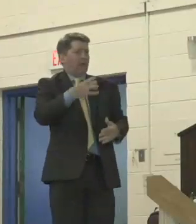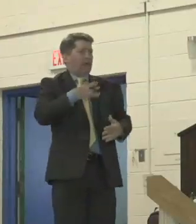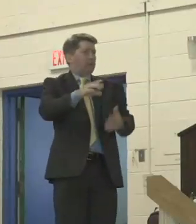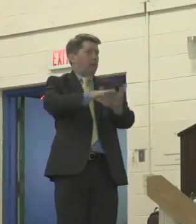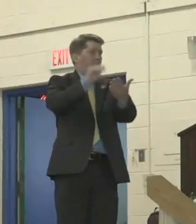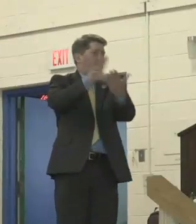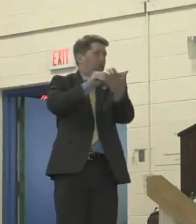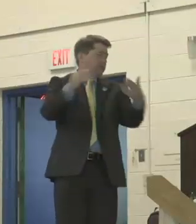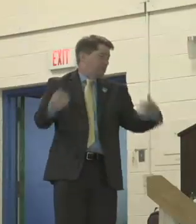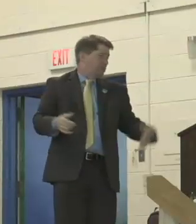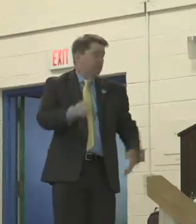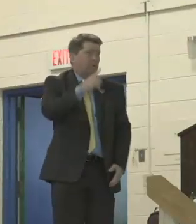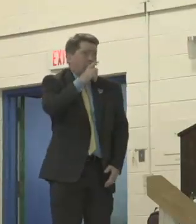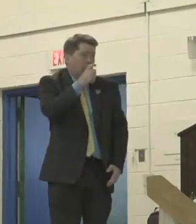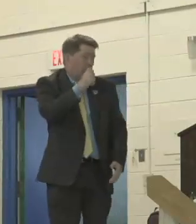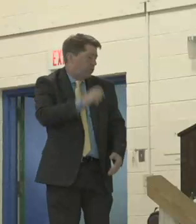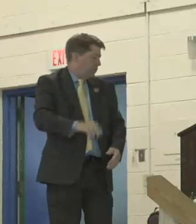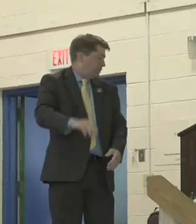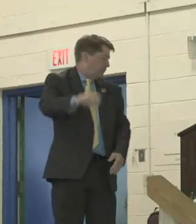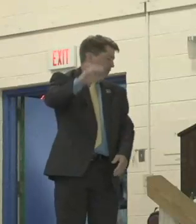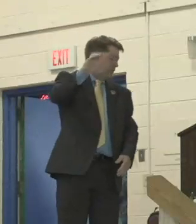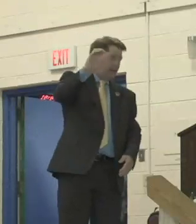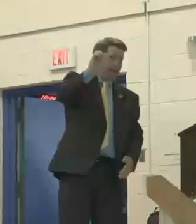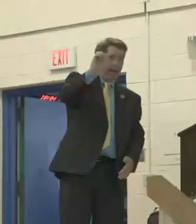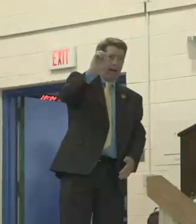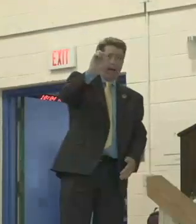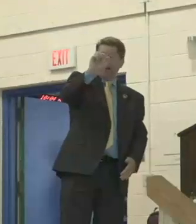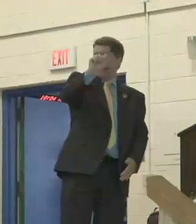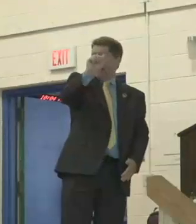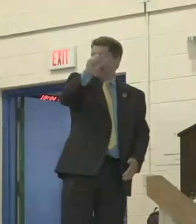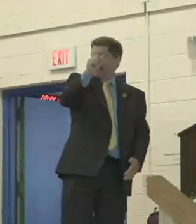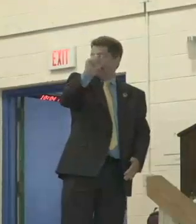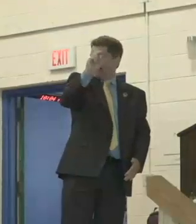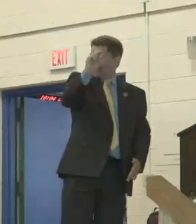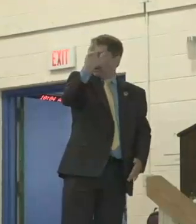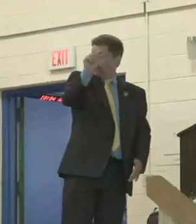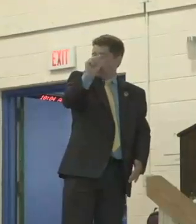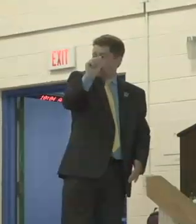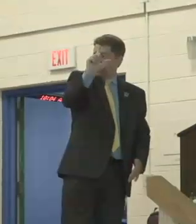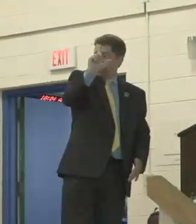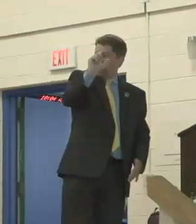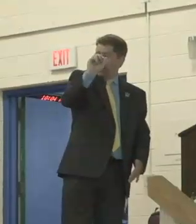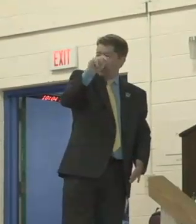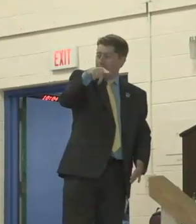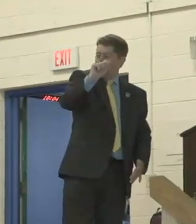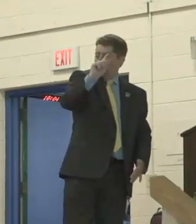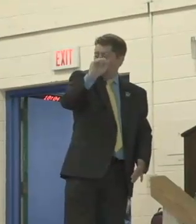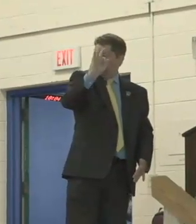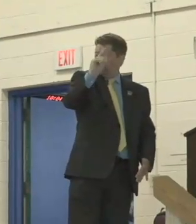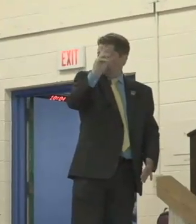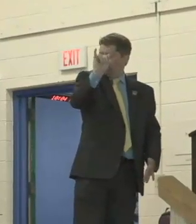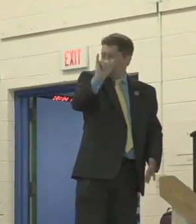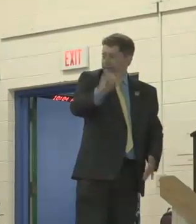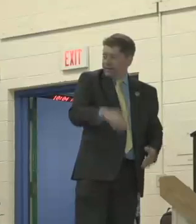in school and the love of learning. And that is for Alexandra